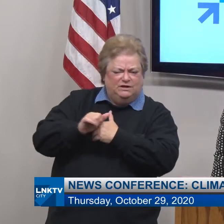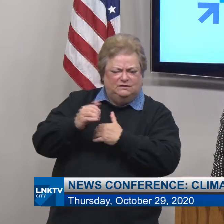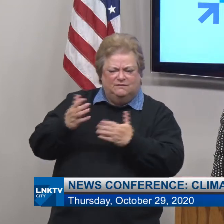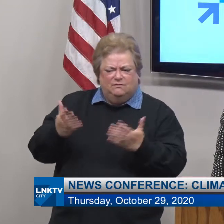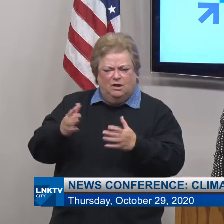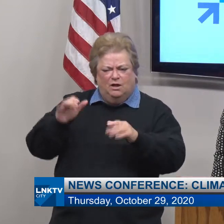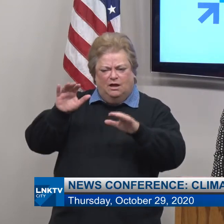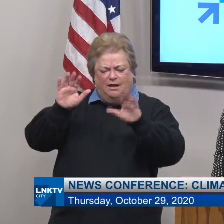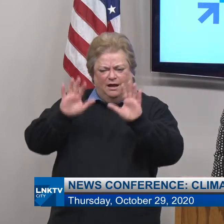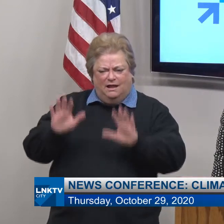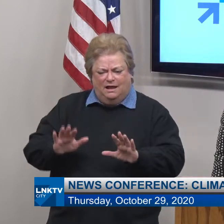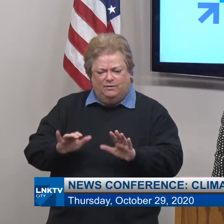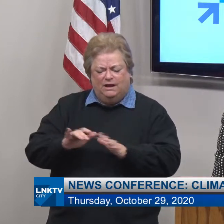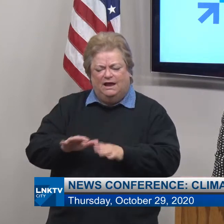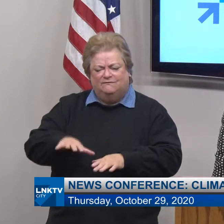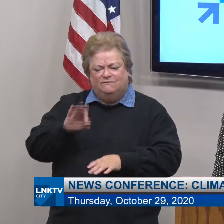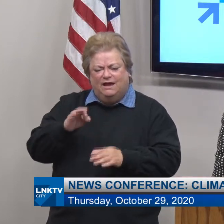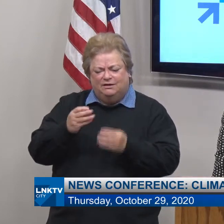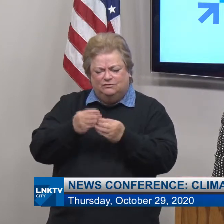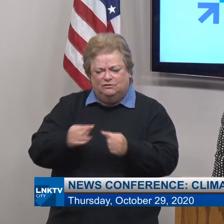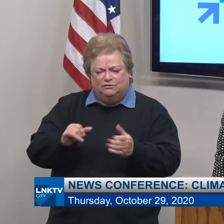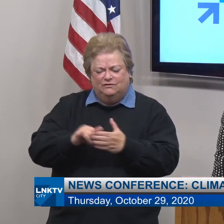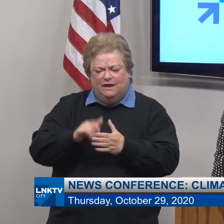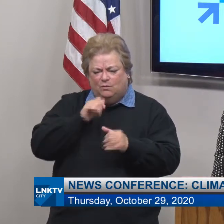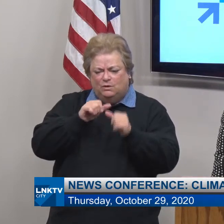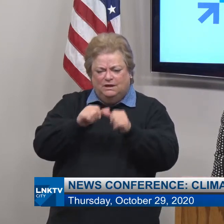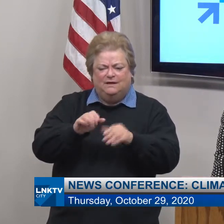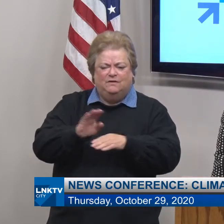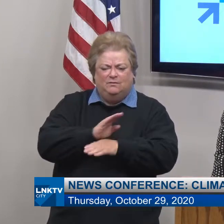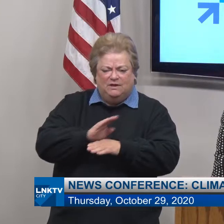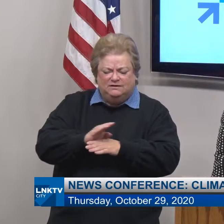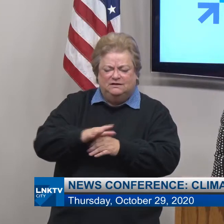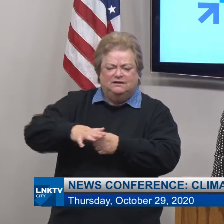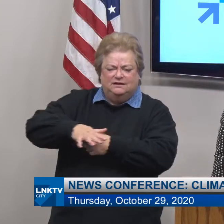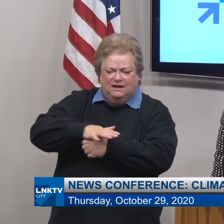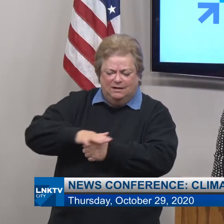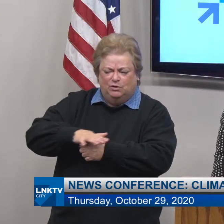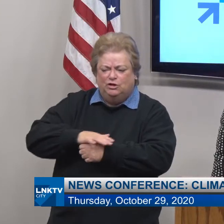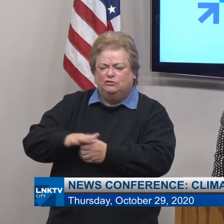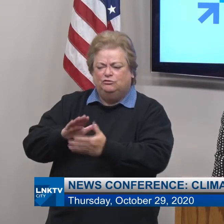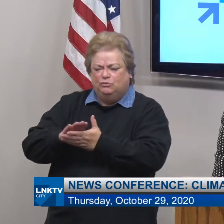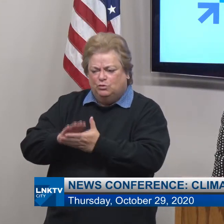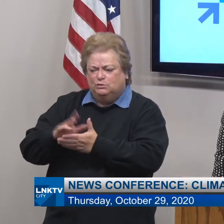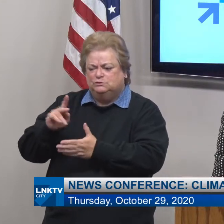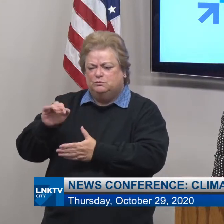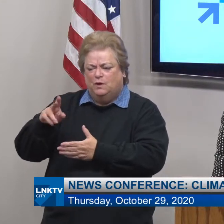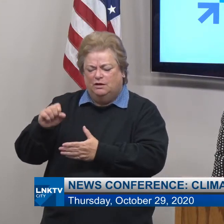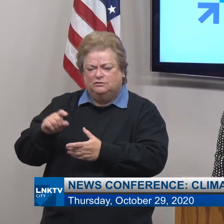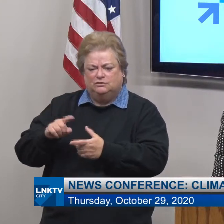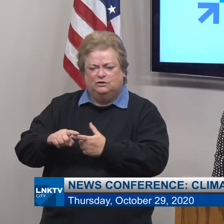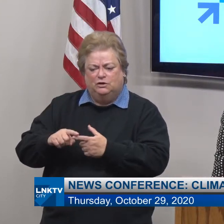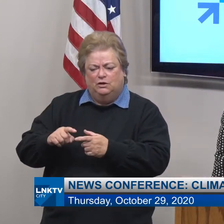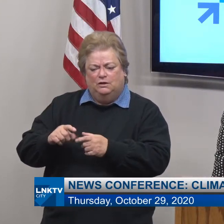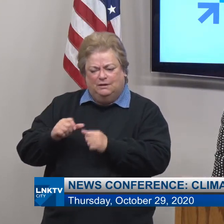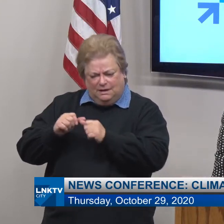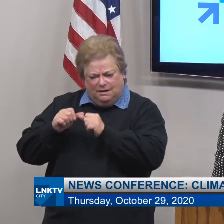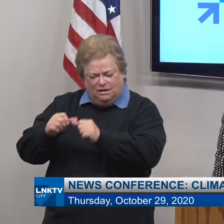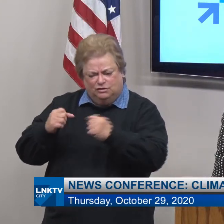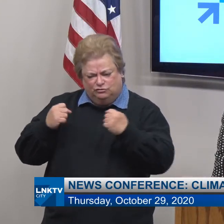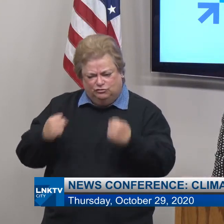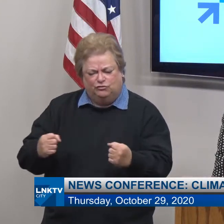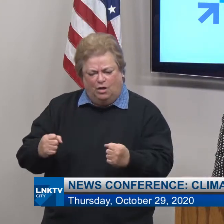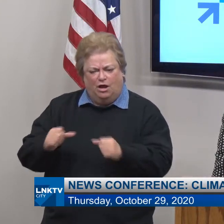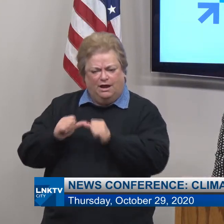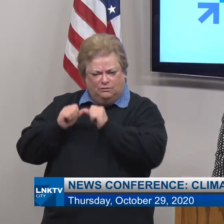provide solutions that would keep Lincoln's businesses, neighborhoods, schools, parks, and other institutions and amenities strong and